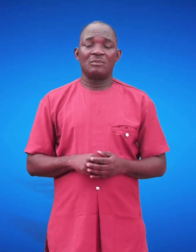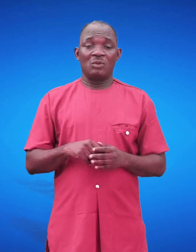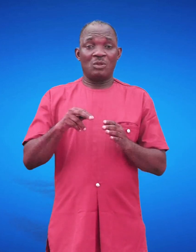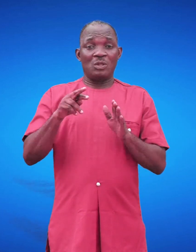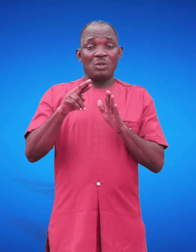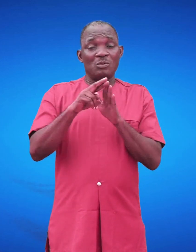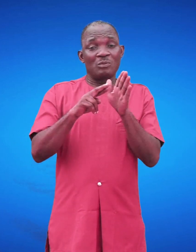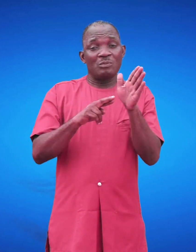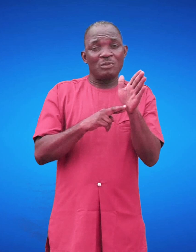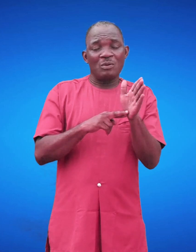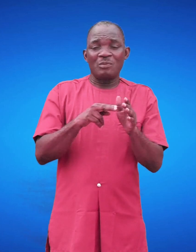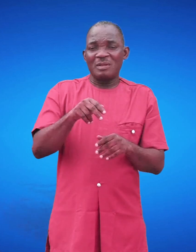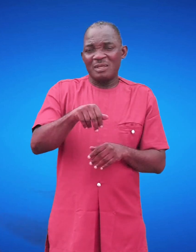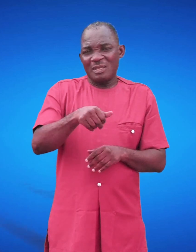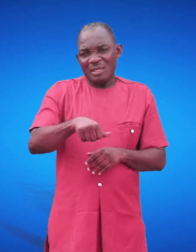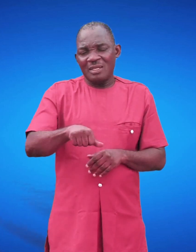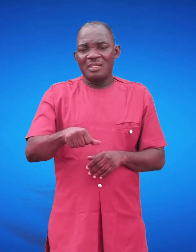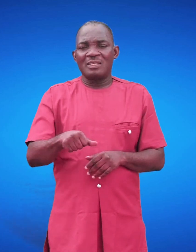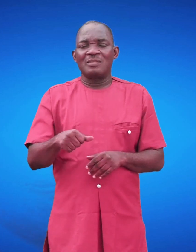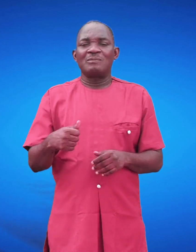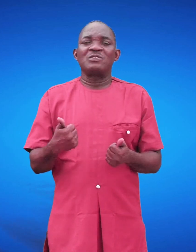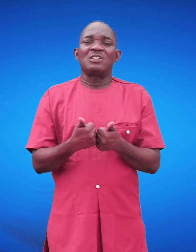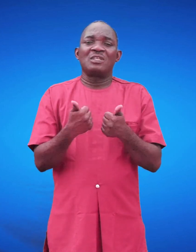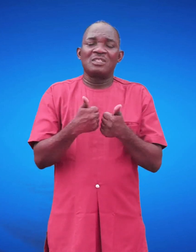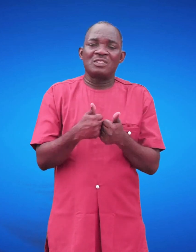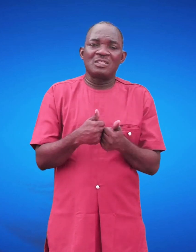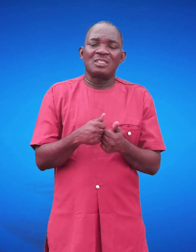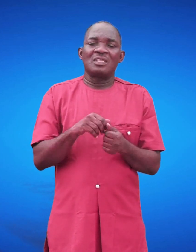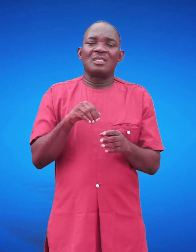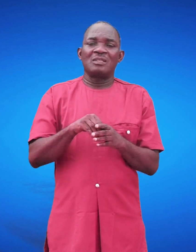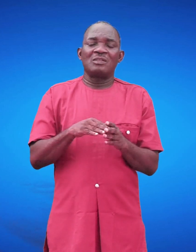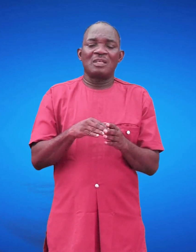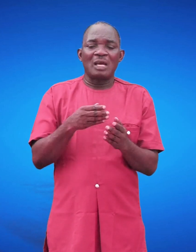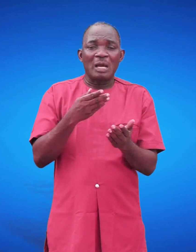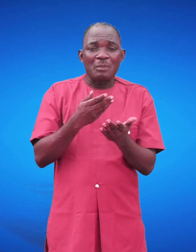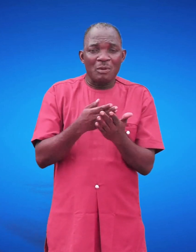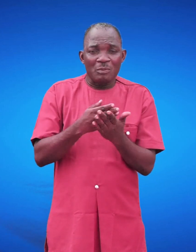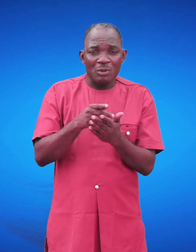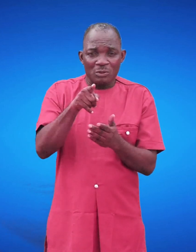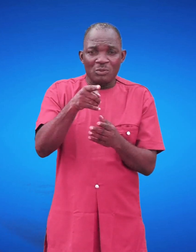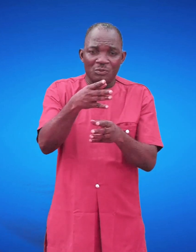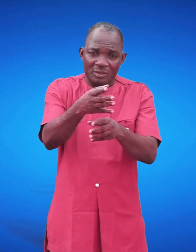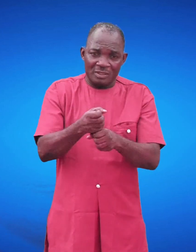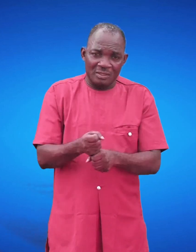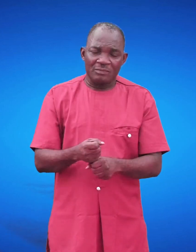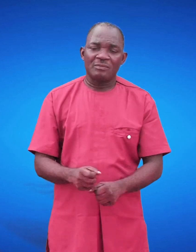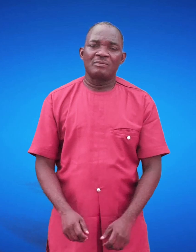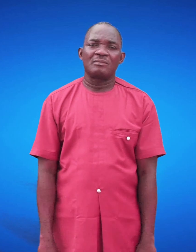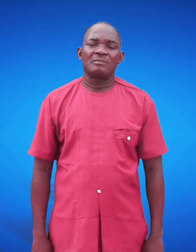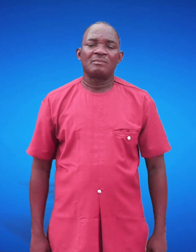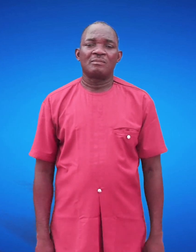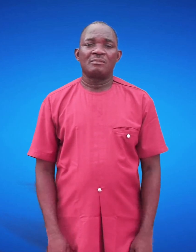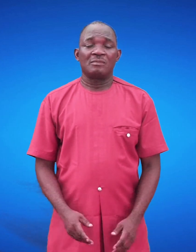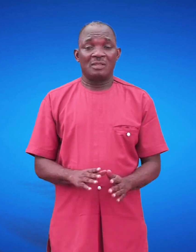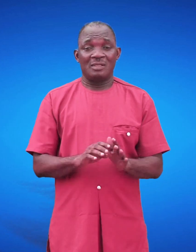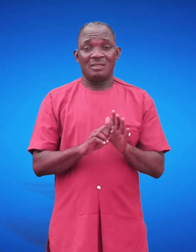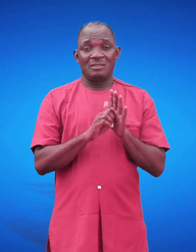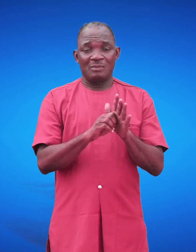Reporting any discrepancies in the amount received, that is,